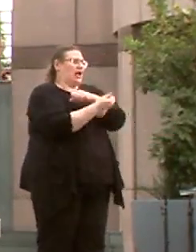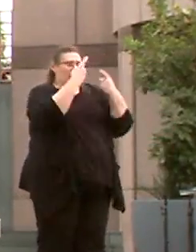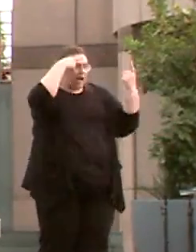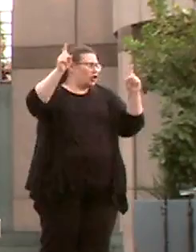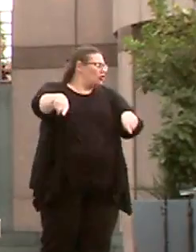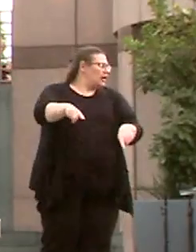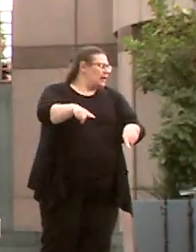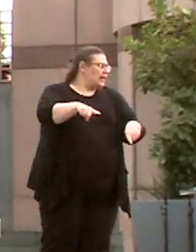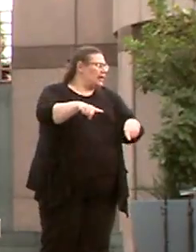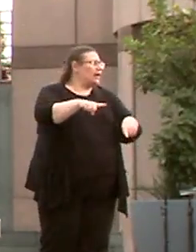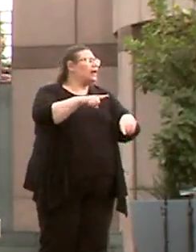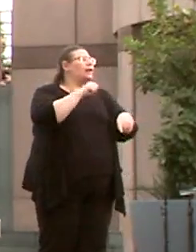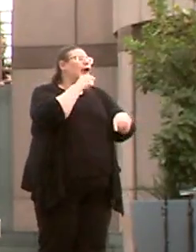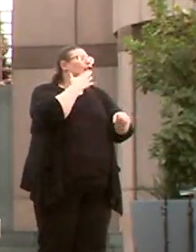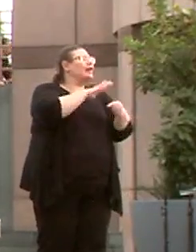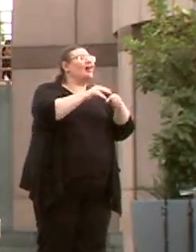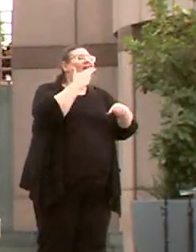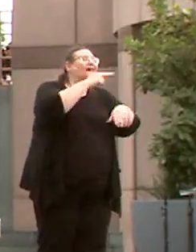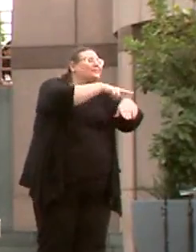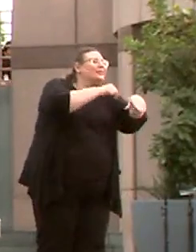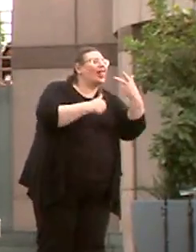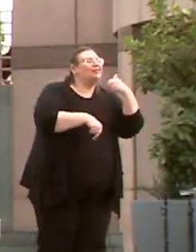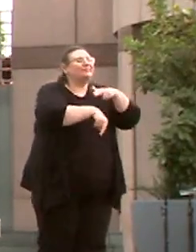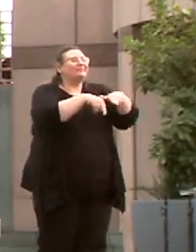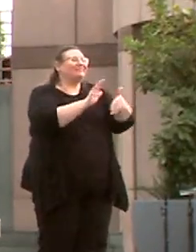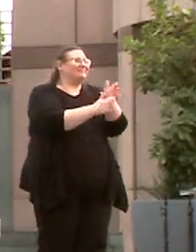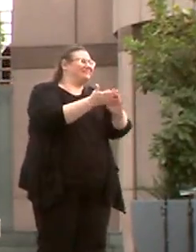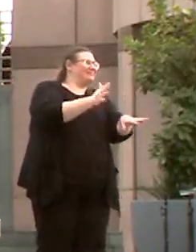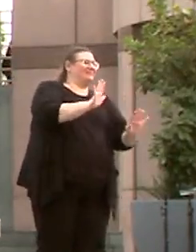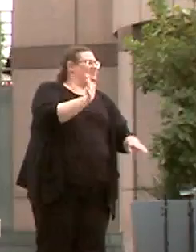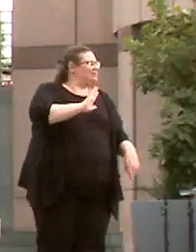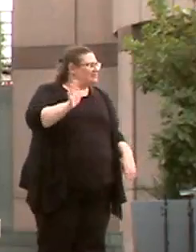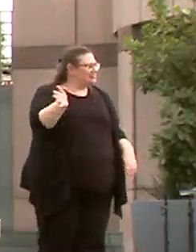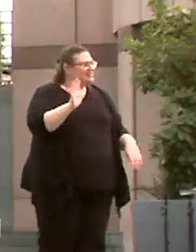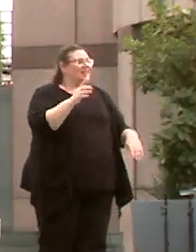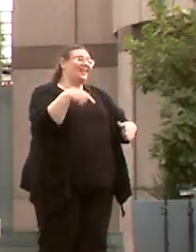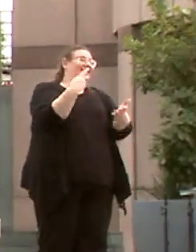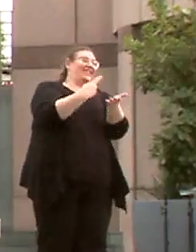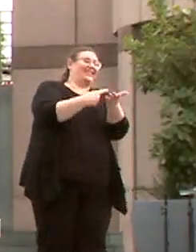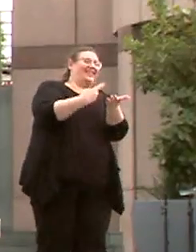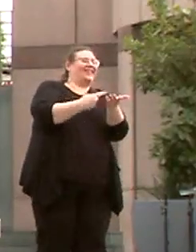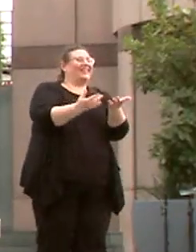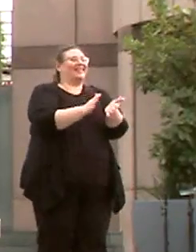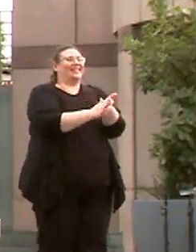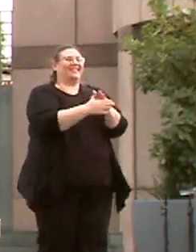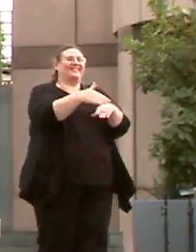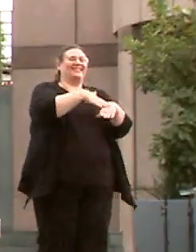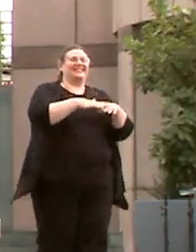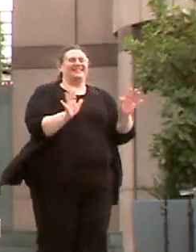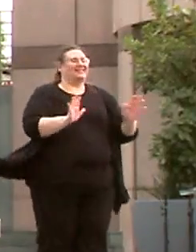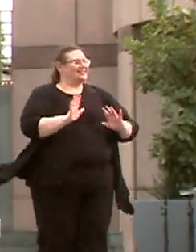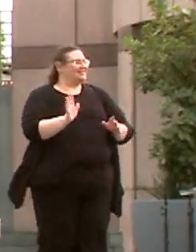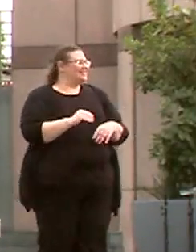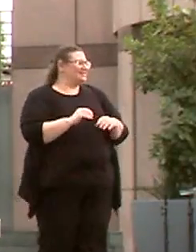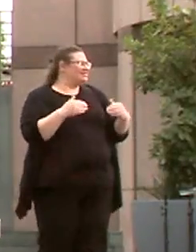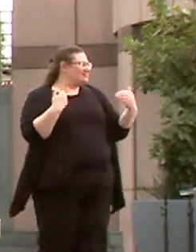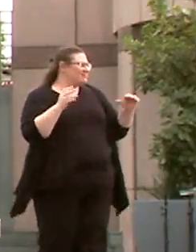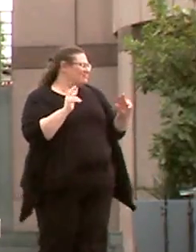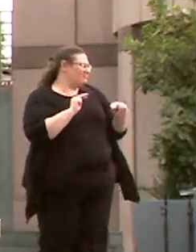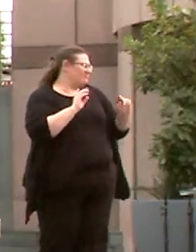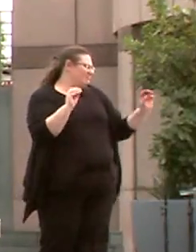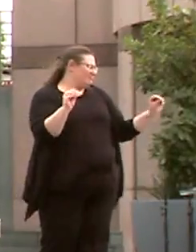that we should put band-aids over things and talk about things that we're really, that's going to just cover the surface